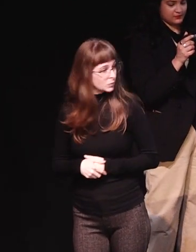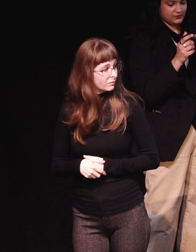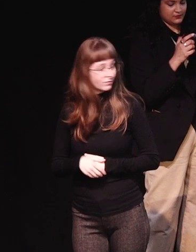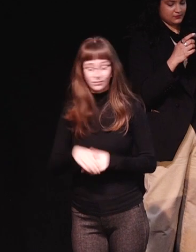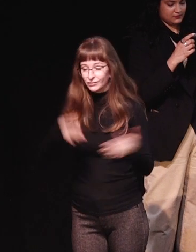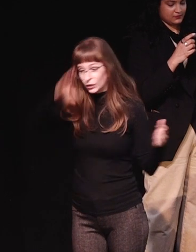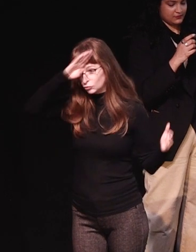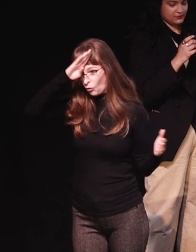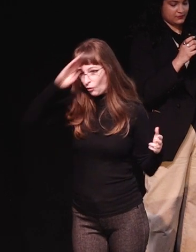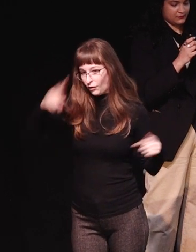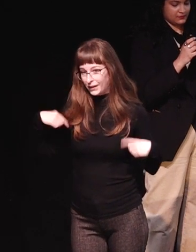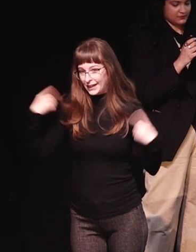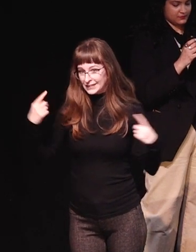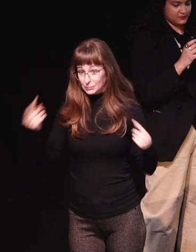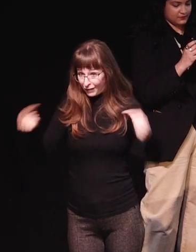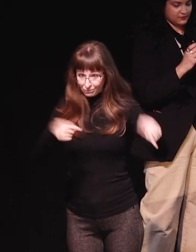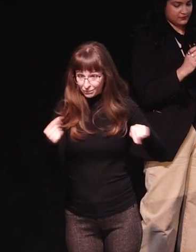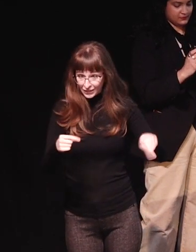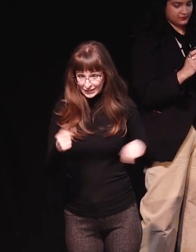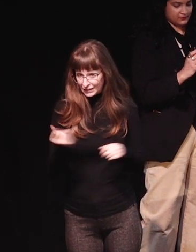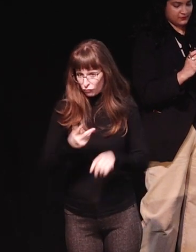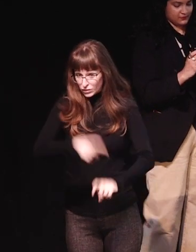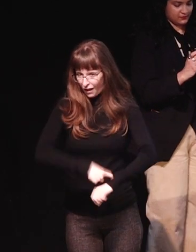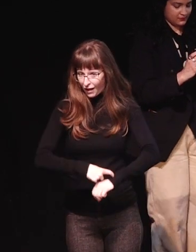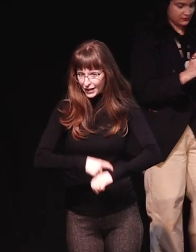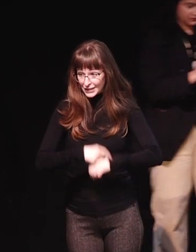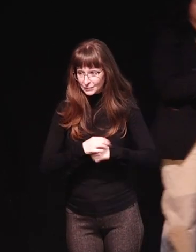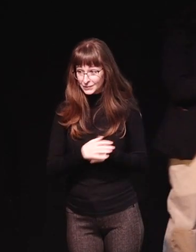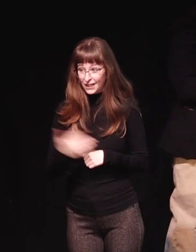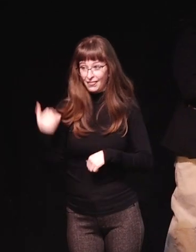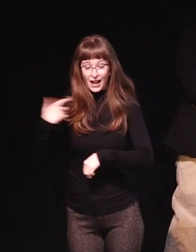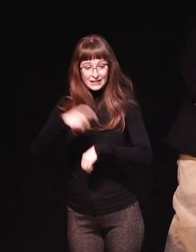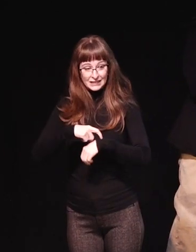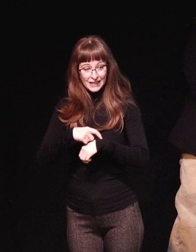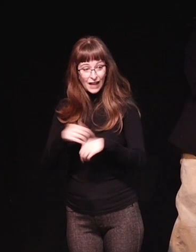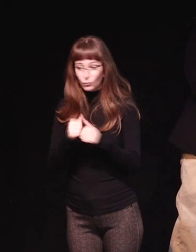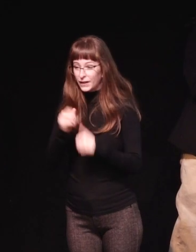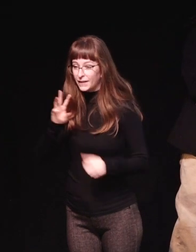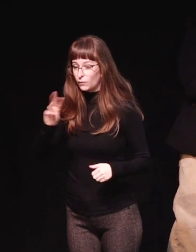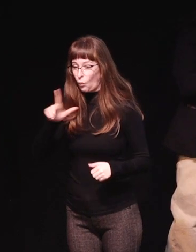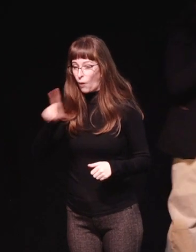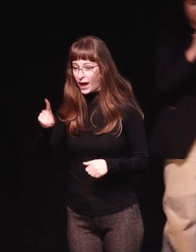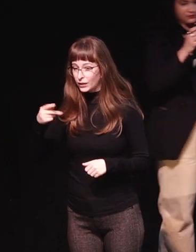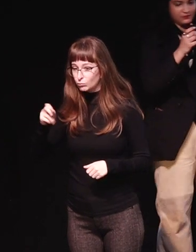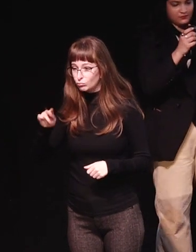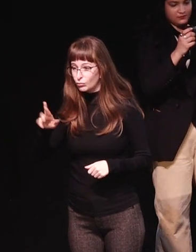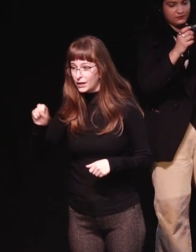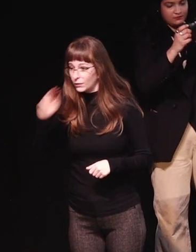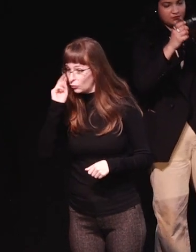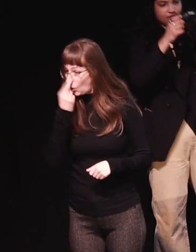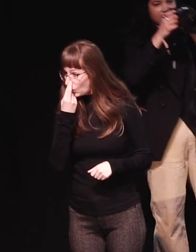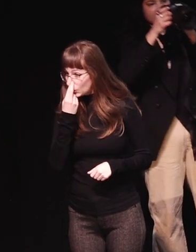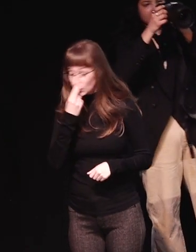Troy Kutzer has been at our festival a number of times. Last time he was here with Wild Prairie Rose. And before that, with his